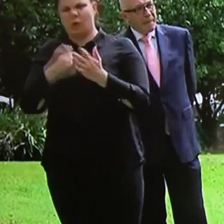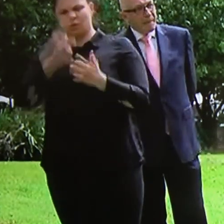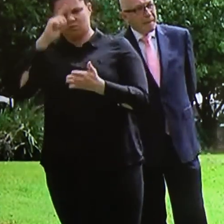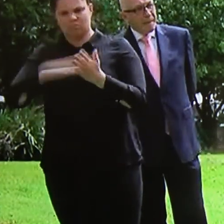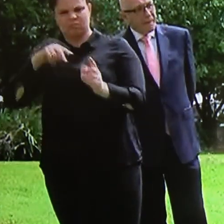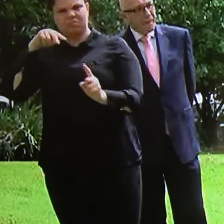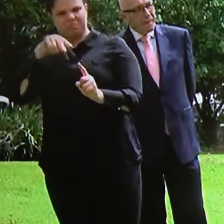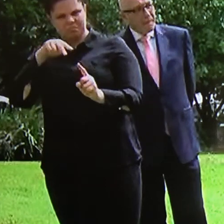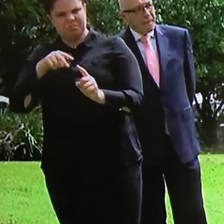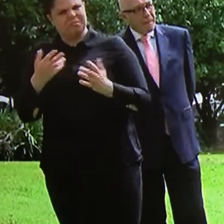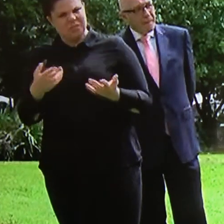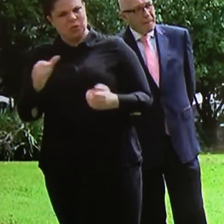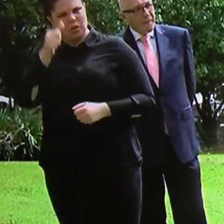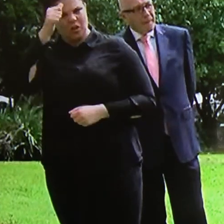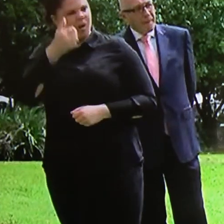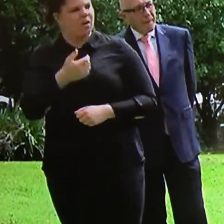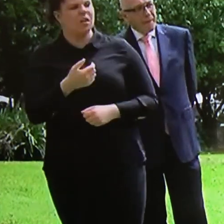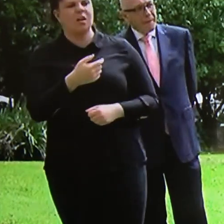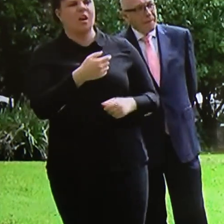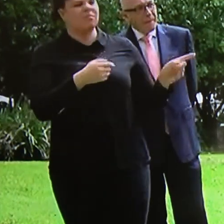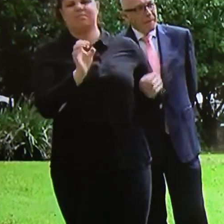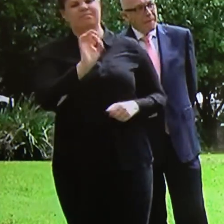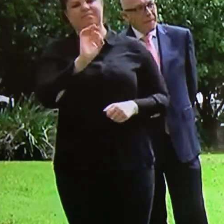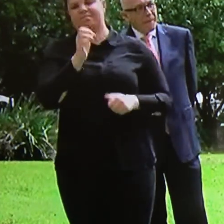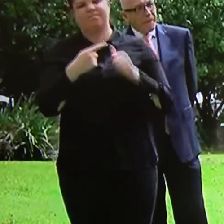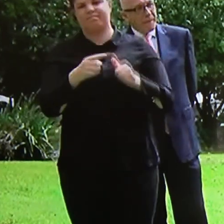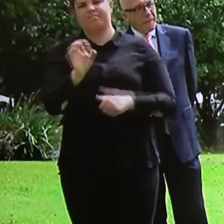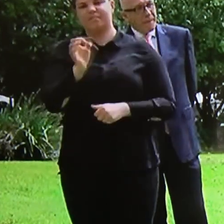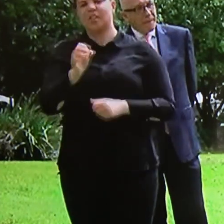We should leave that to Dr. Chant, actually. Tomorrow.